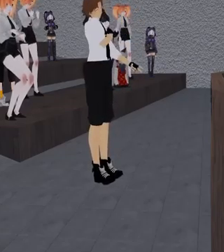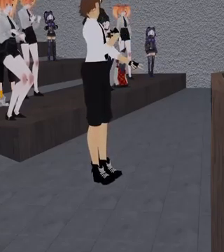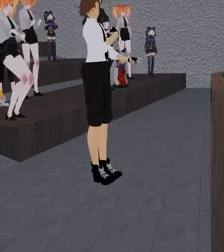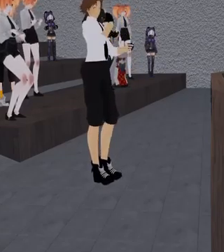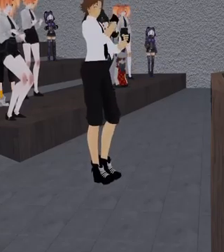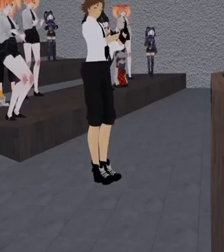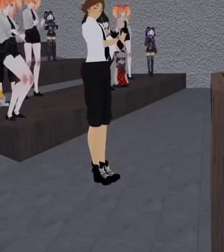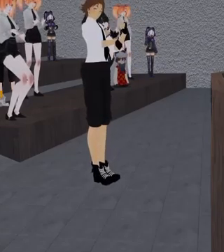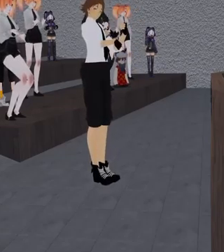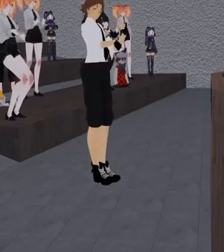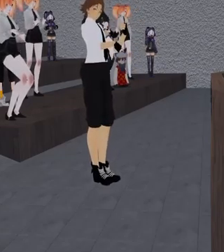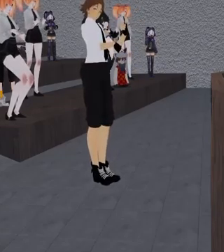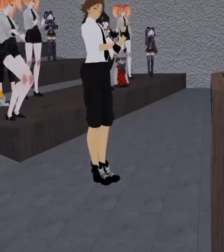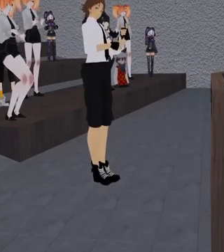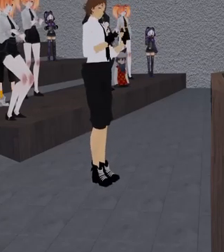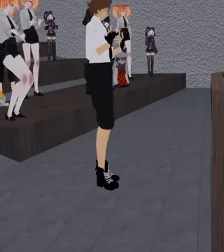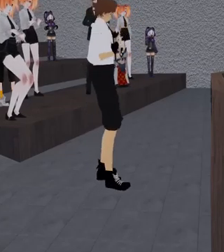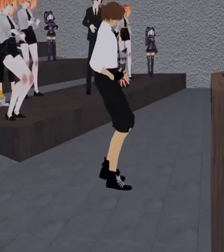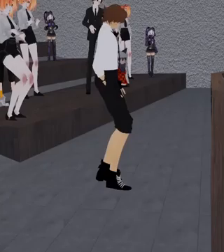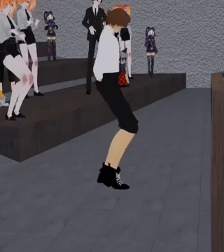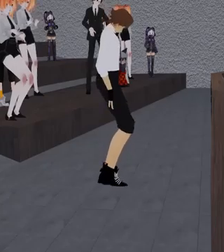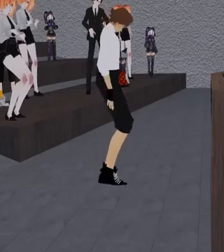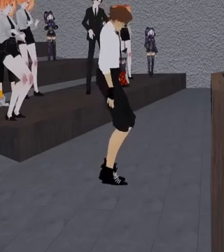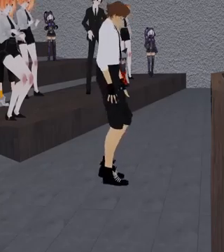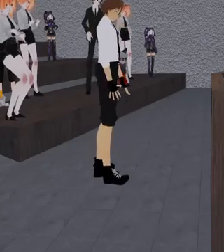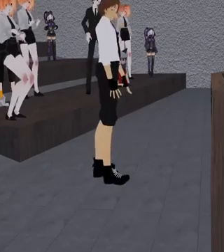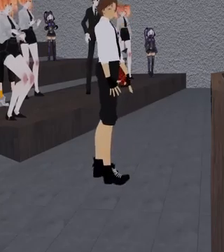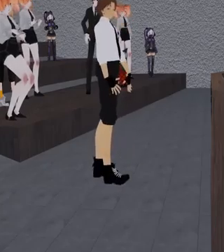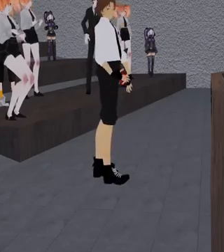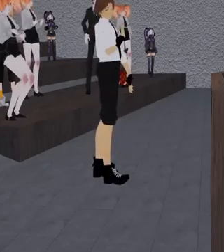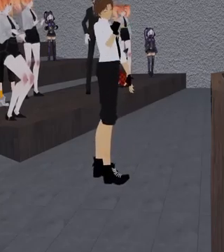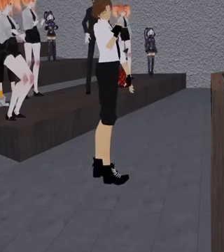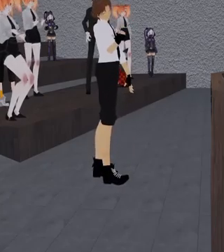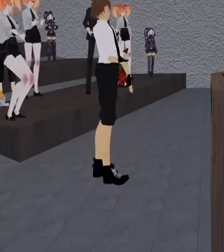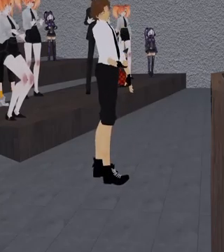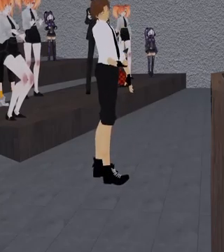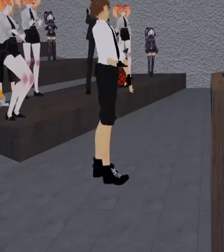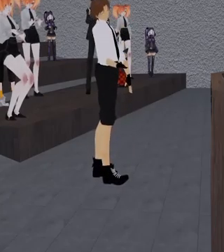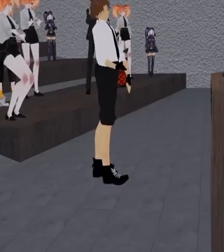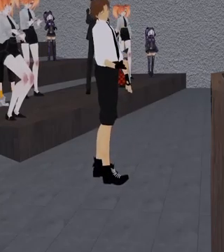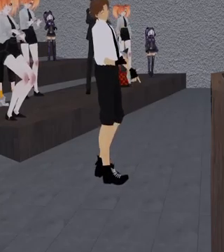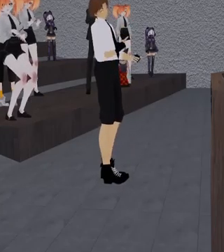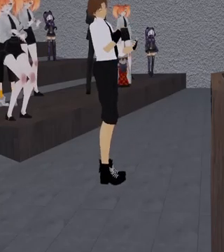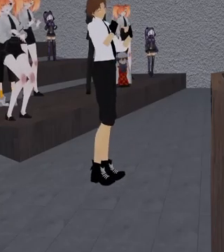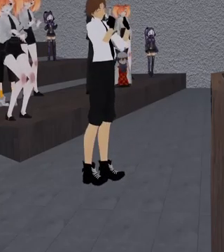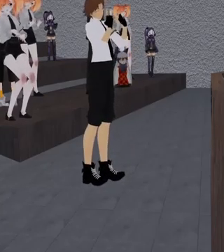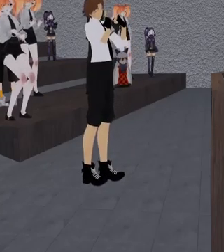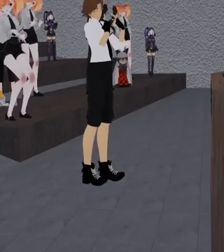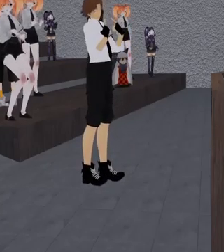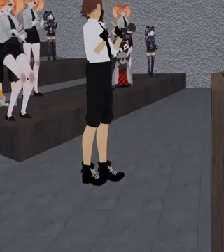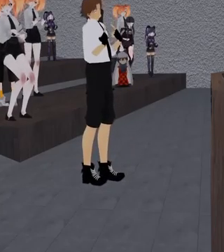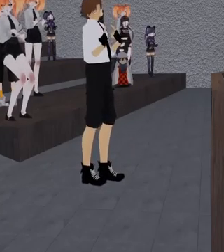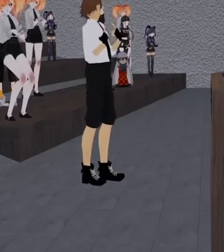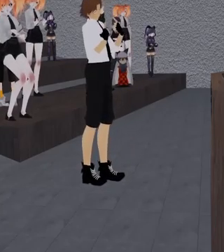I don't know. I guess one-handed thumb up. Or yeah, rock and roll. Rock and roll. Use your rock and